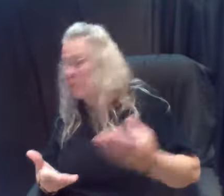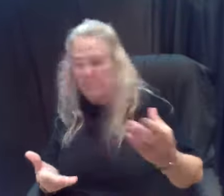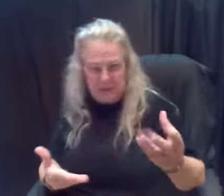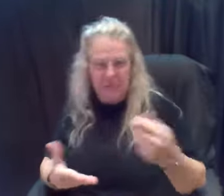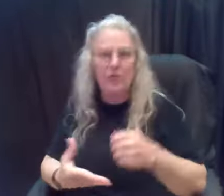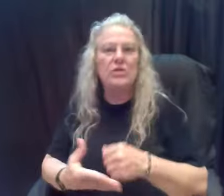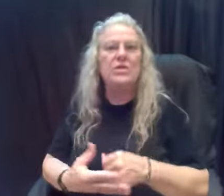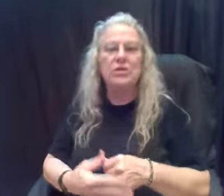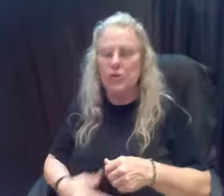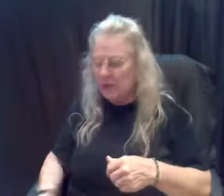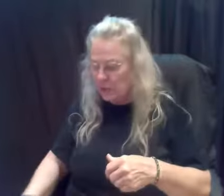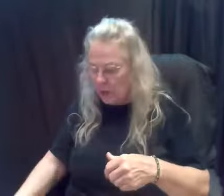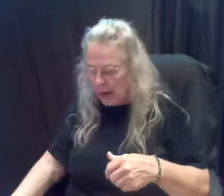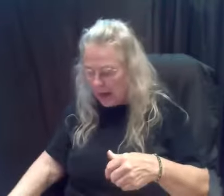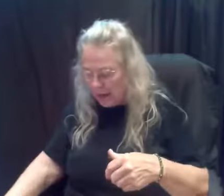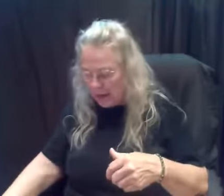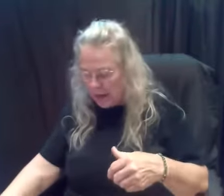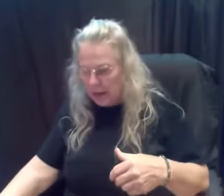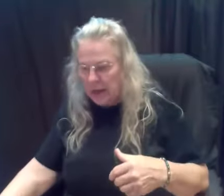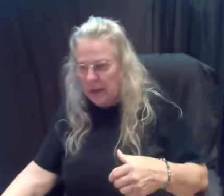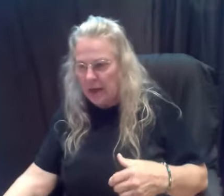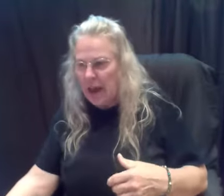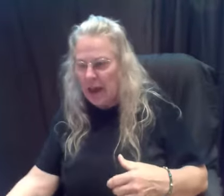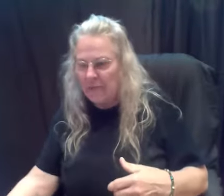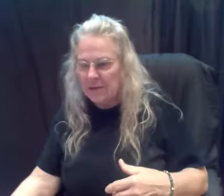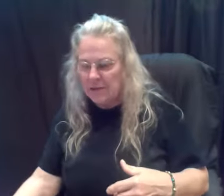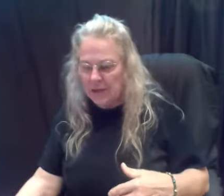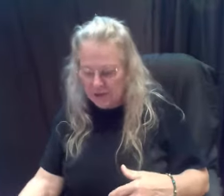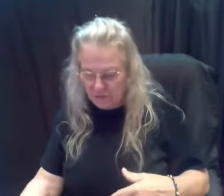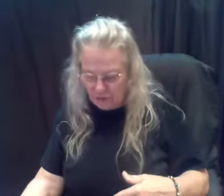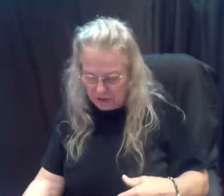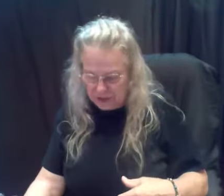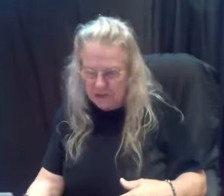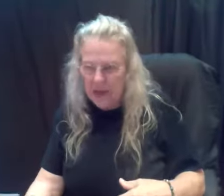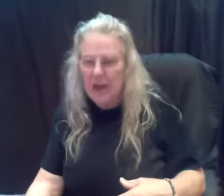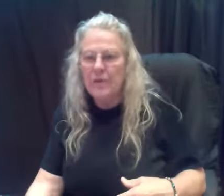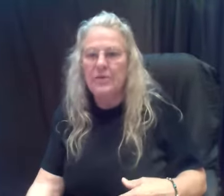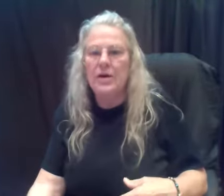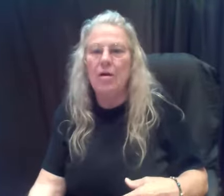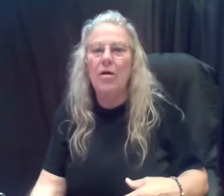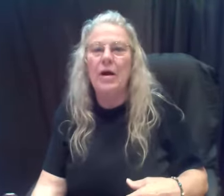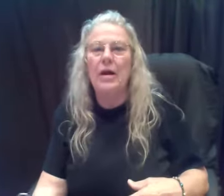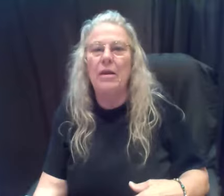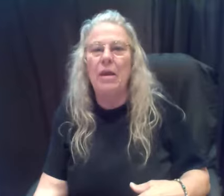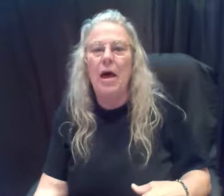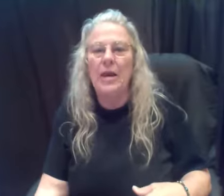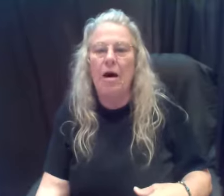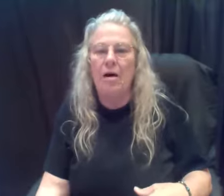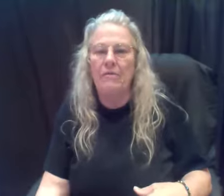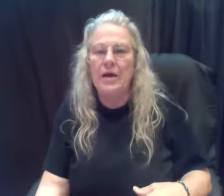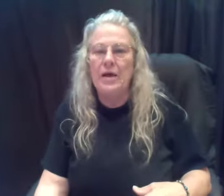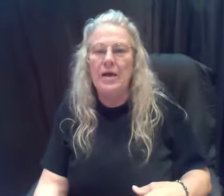six verses to this one. And in having six verses, there are a lot of